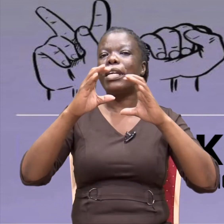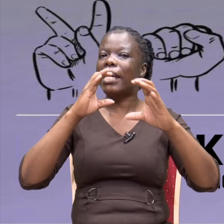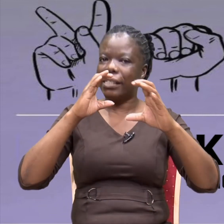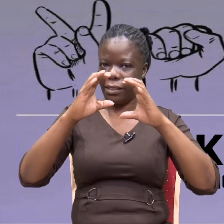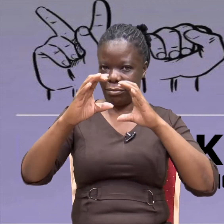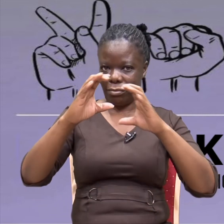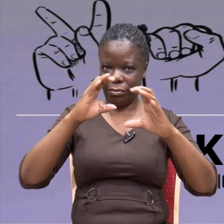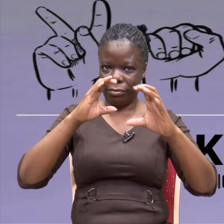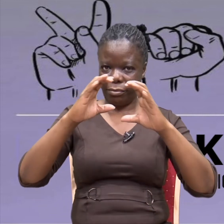communicating.